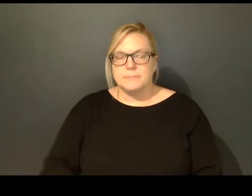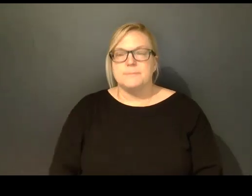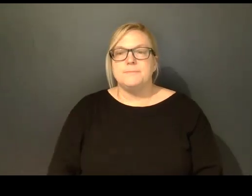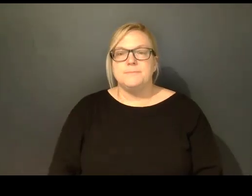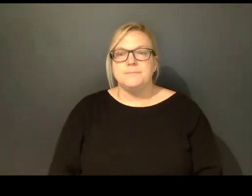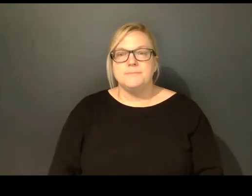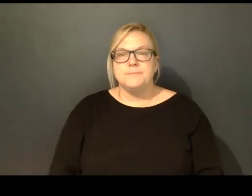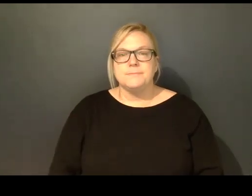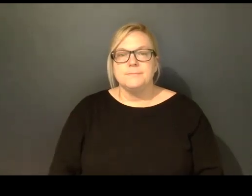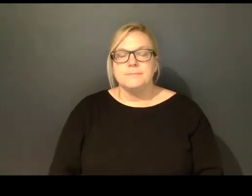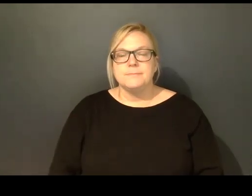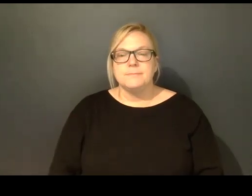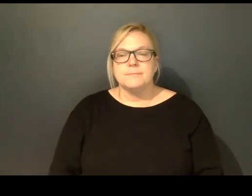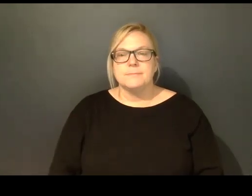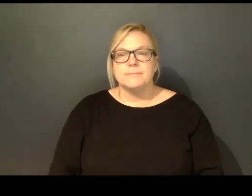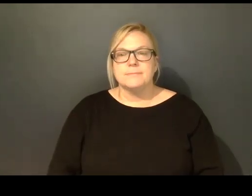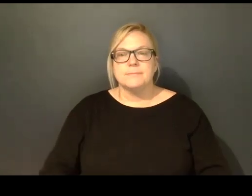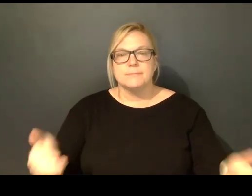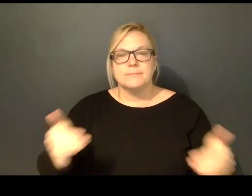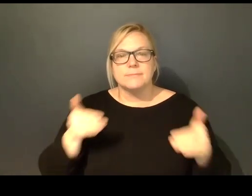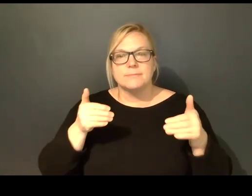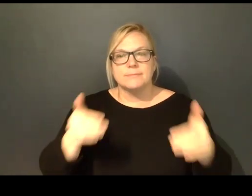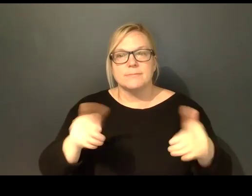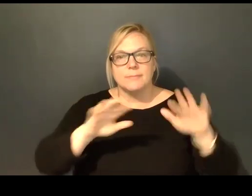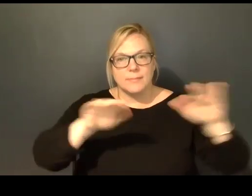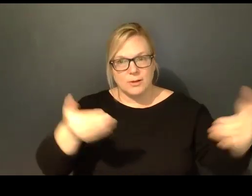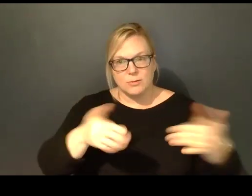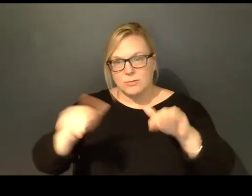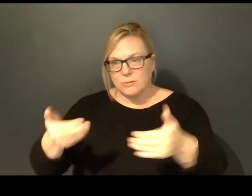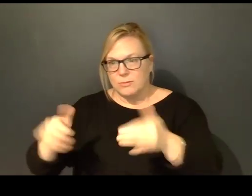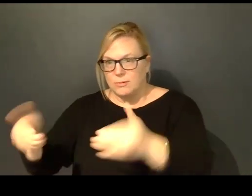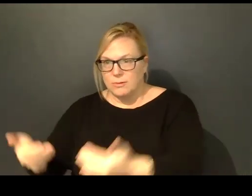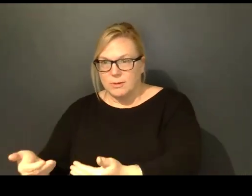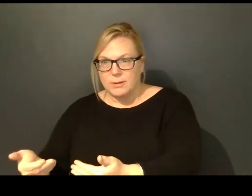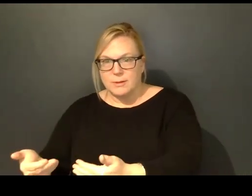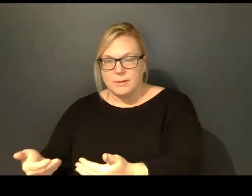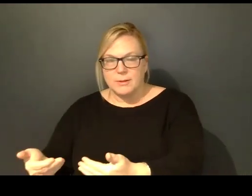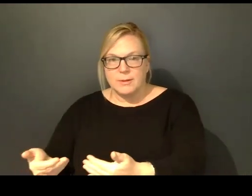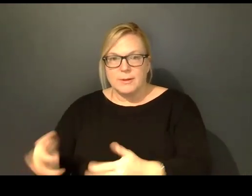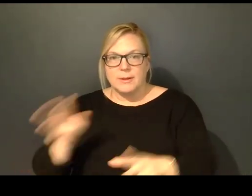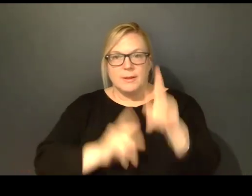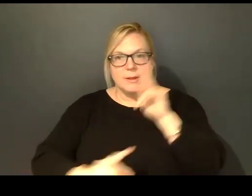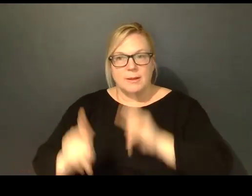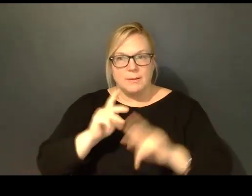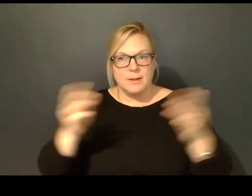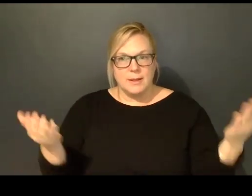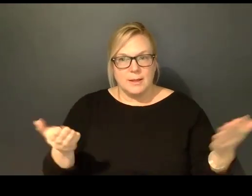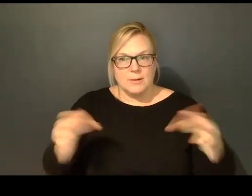Without further ado, I did want to introduce our esteemed panelists here